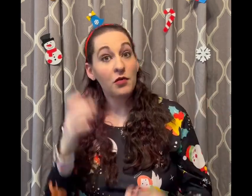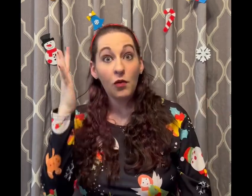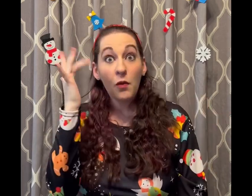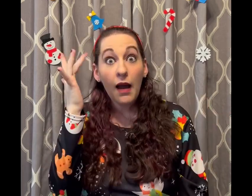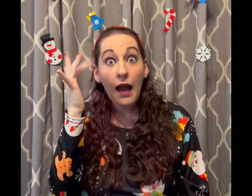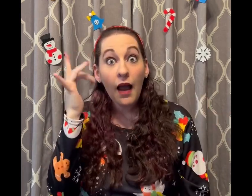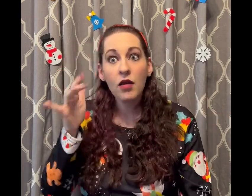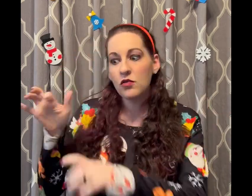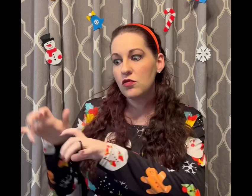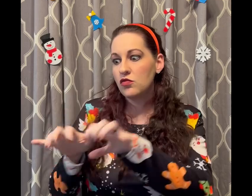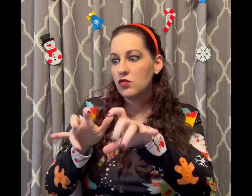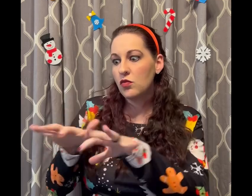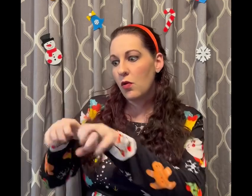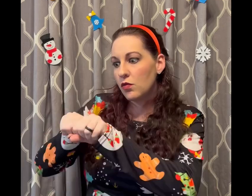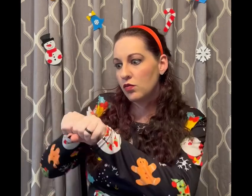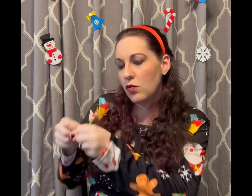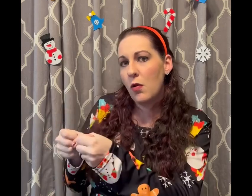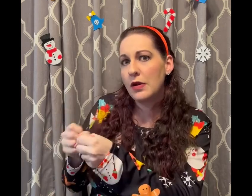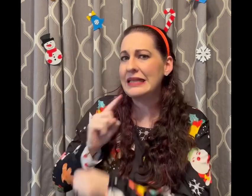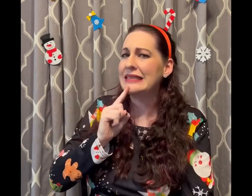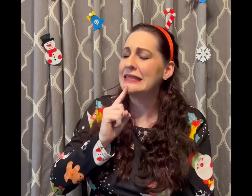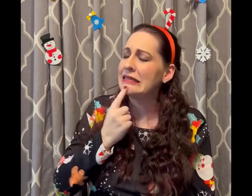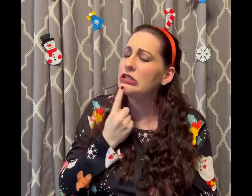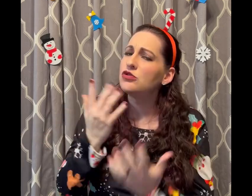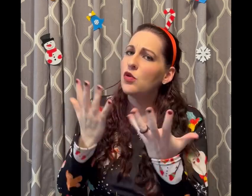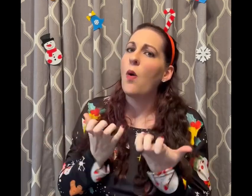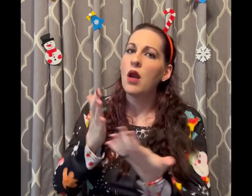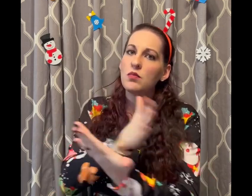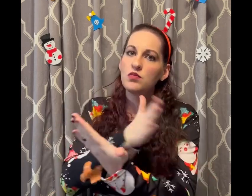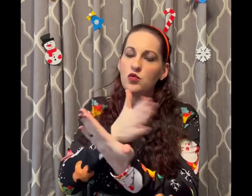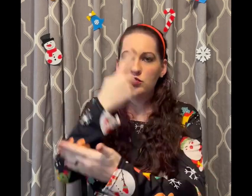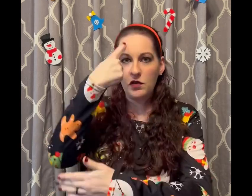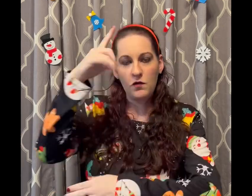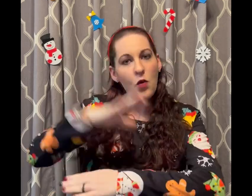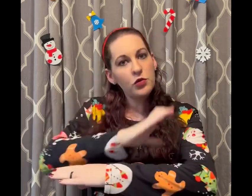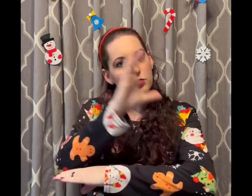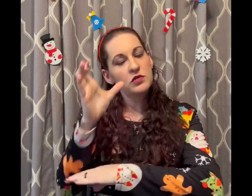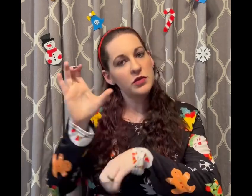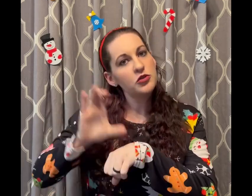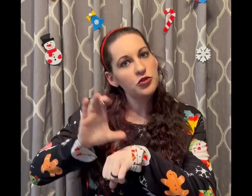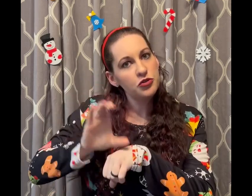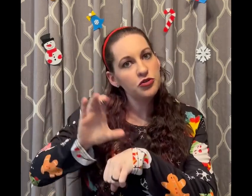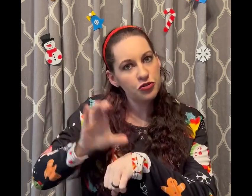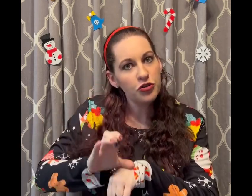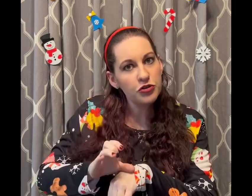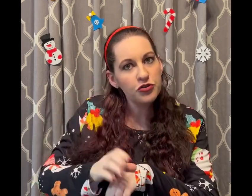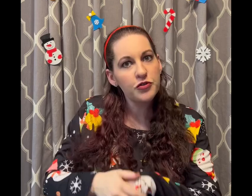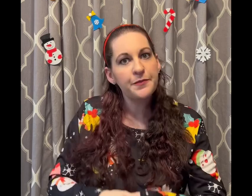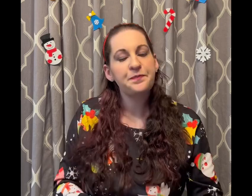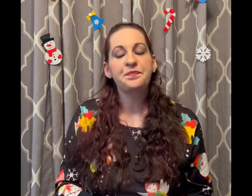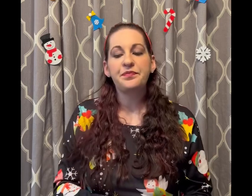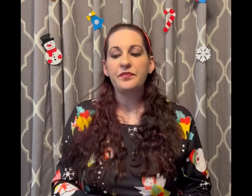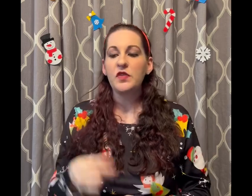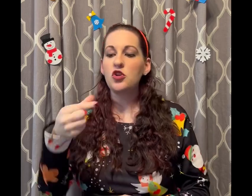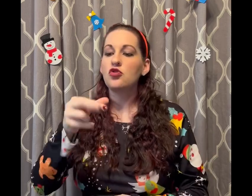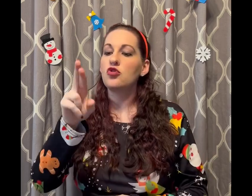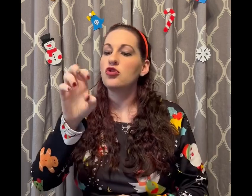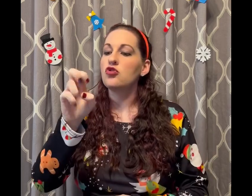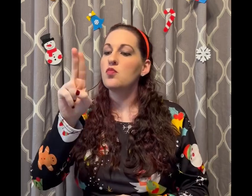the organ being broken, he desperately wanted music to be part of their Christmas Eve service. Mr. Gruber wrote the melody to a